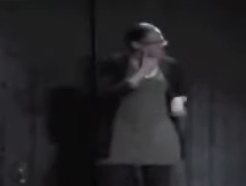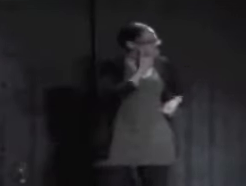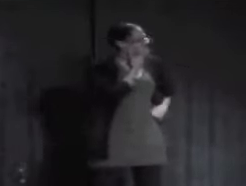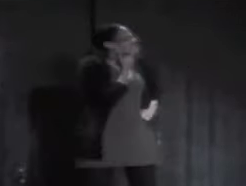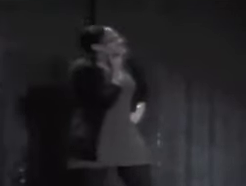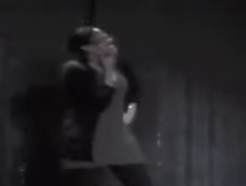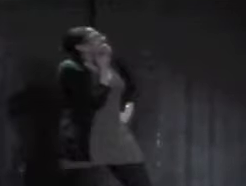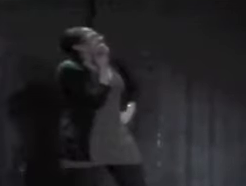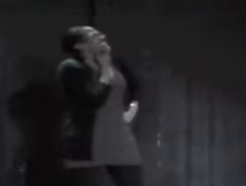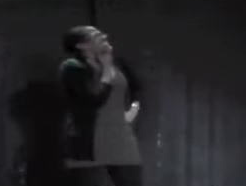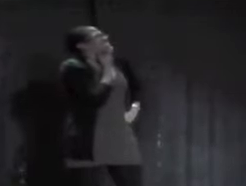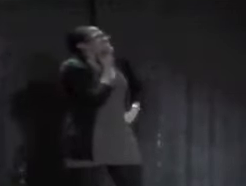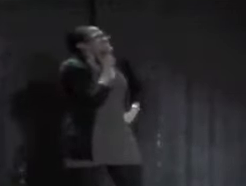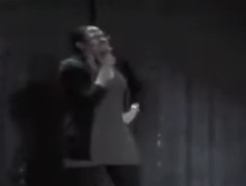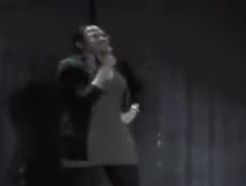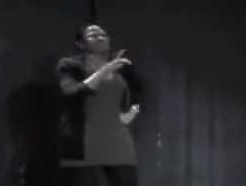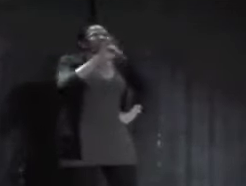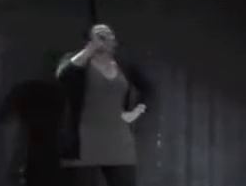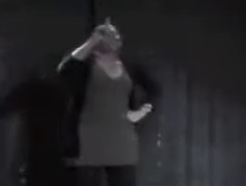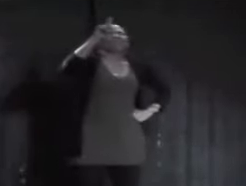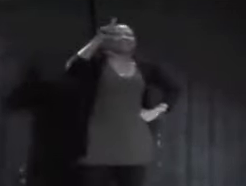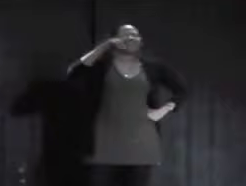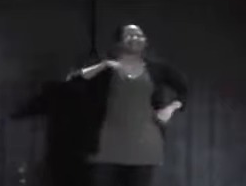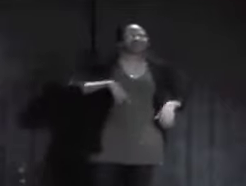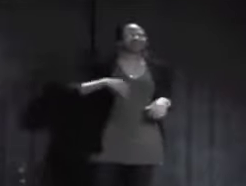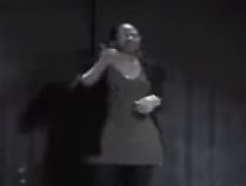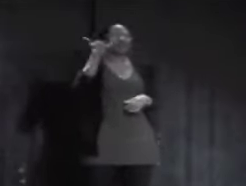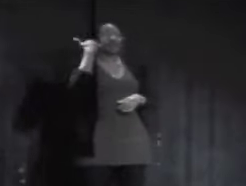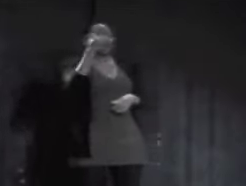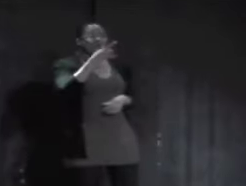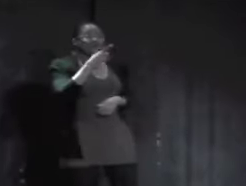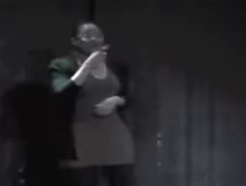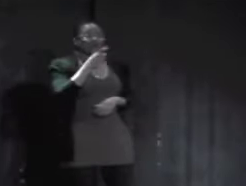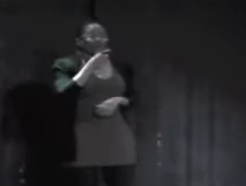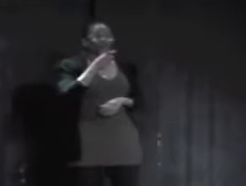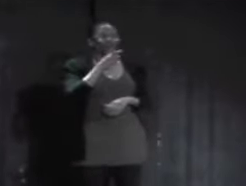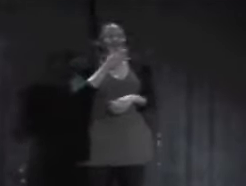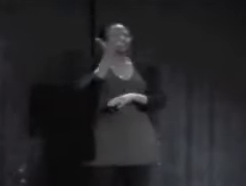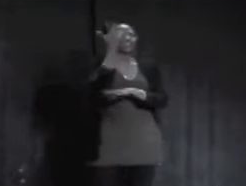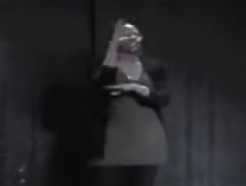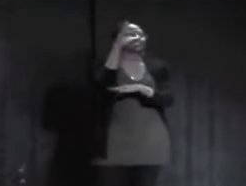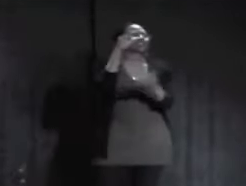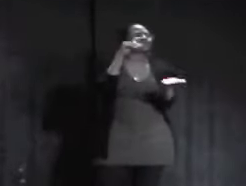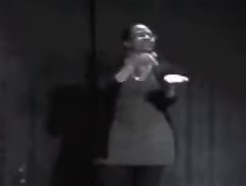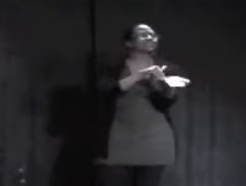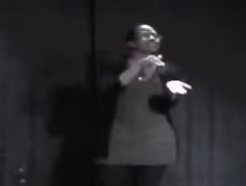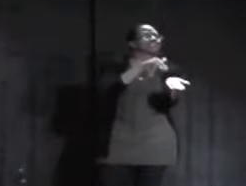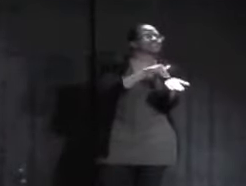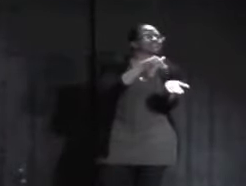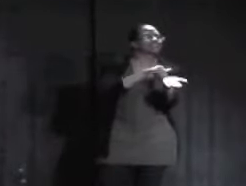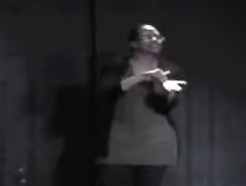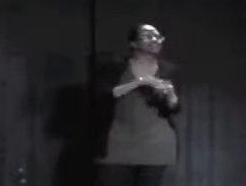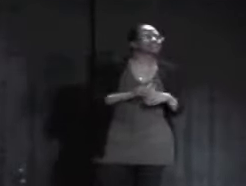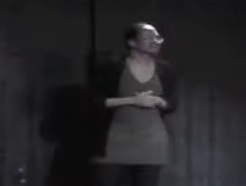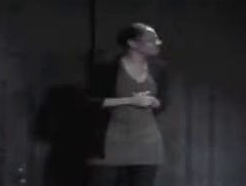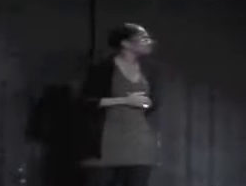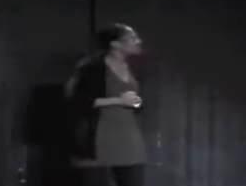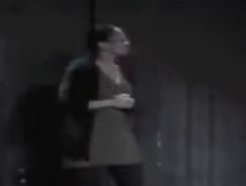Oh, I wonder what to do. Ah, I know. So who does he call? The tree doctor.